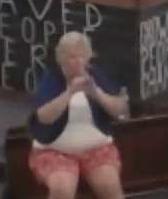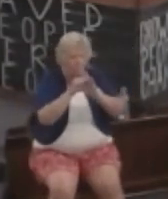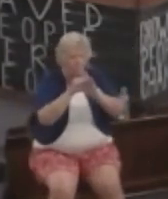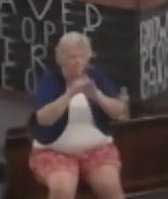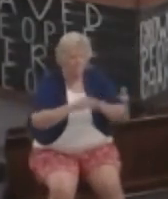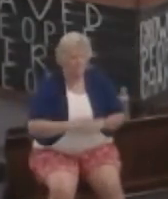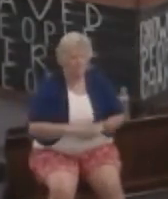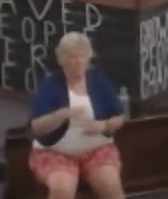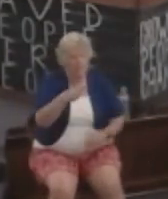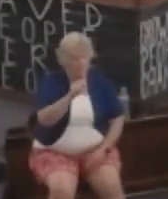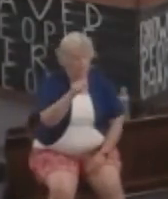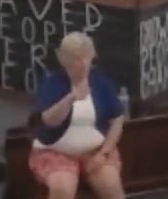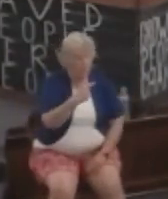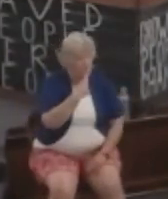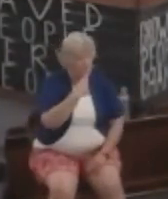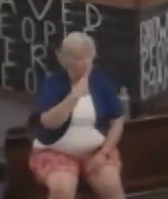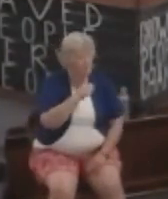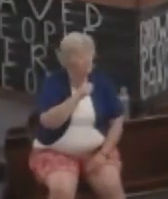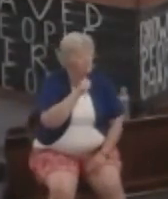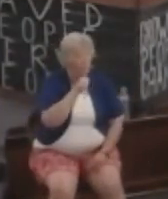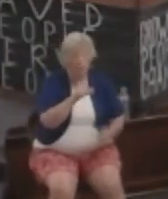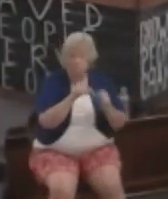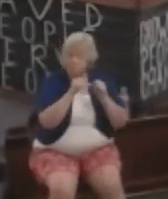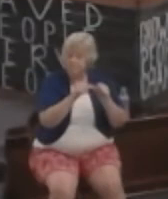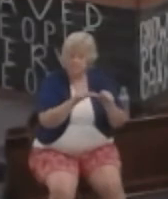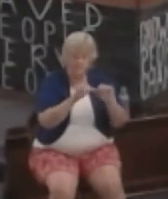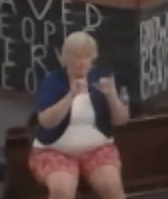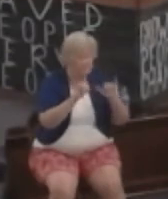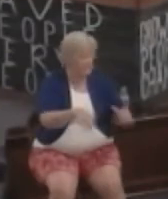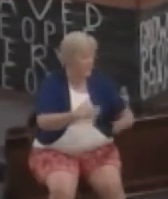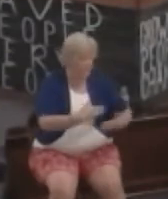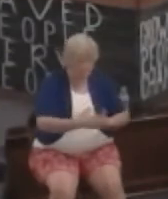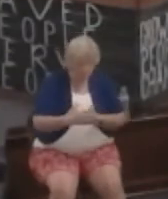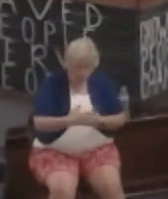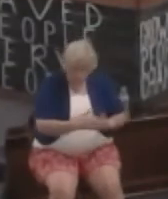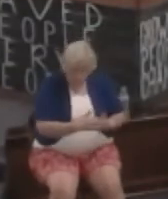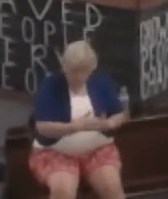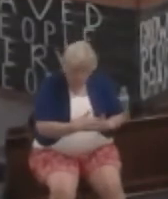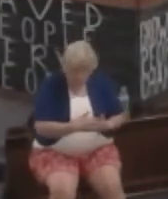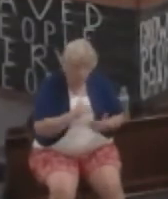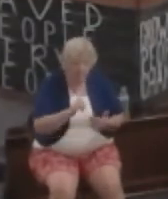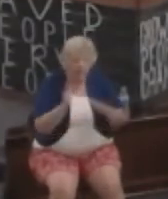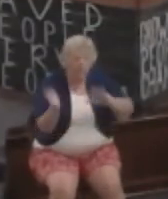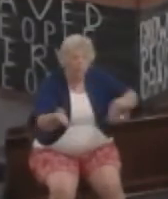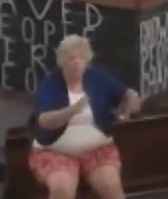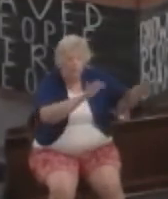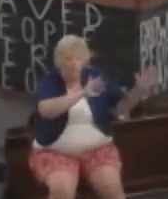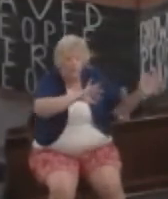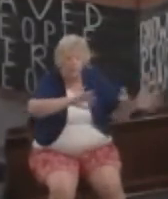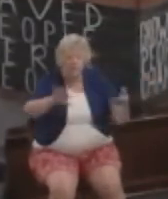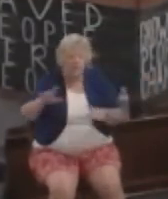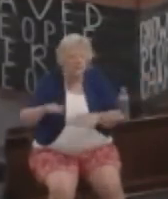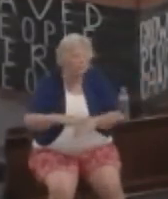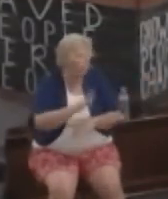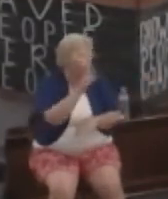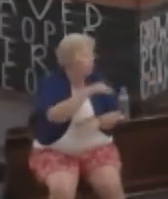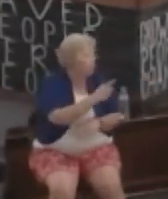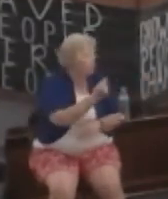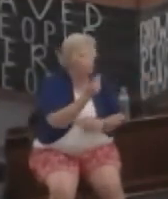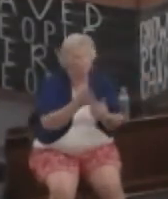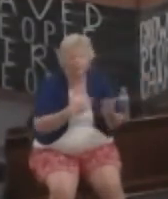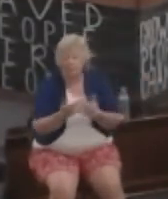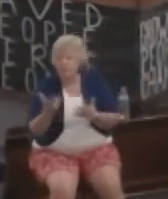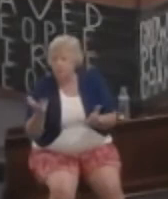will no longer be infants tossed back and forth by waves and blown here and there by every wind of teaching and